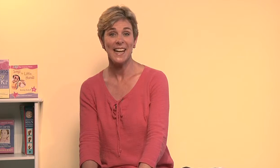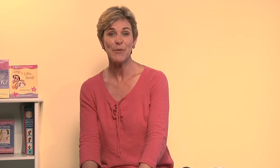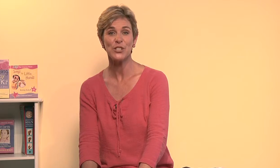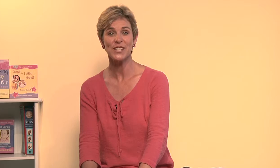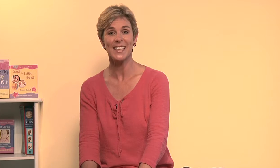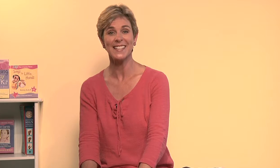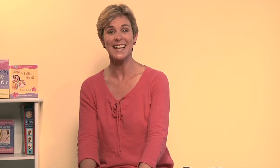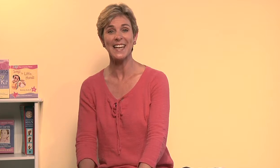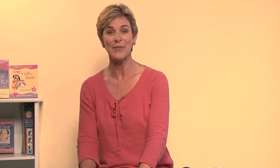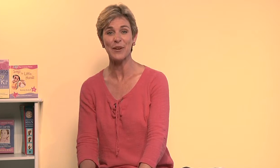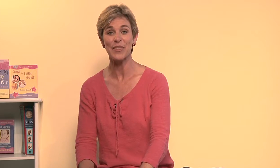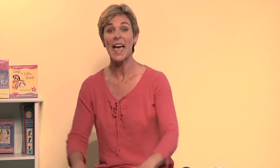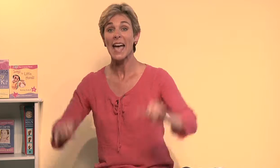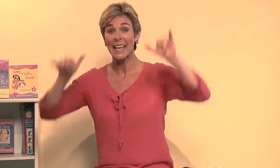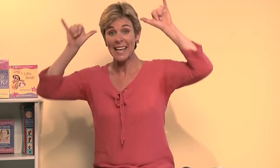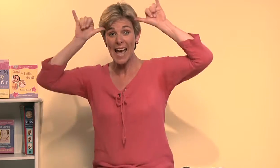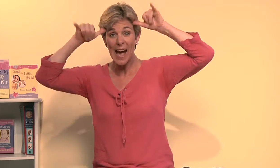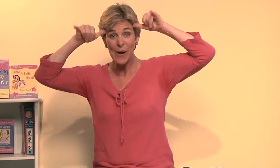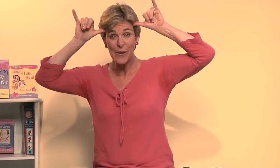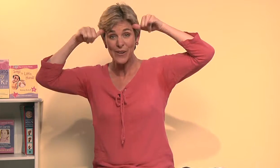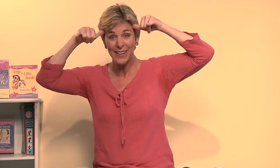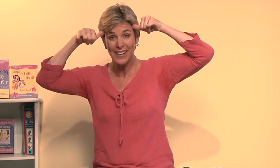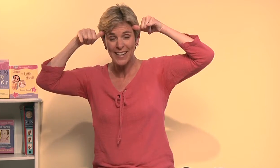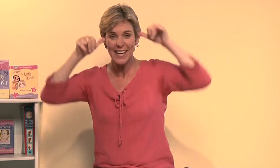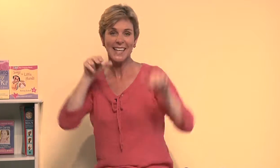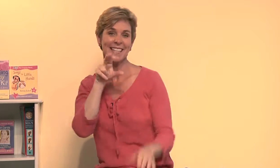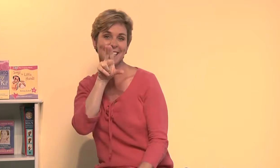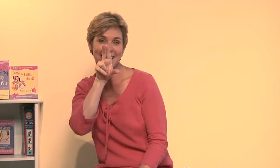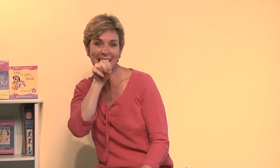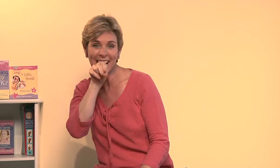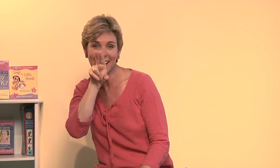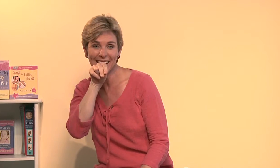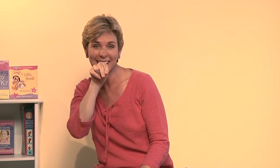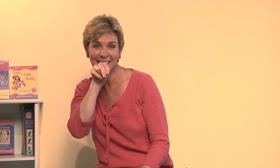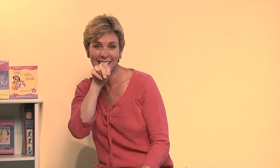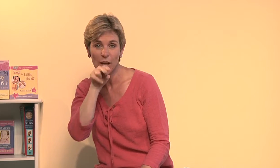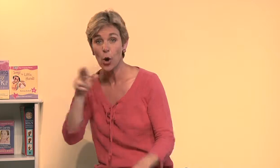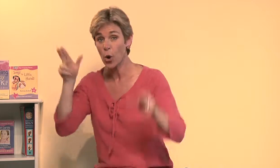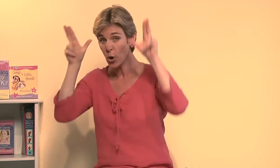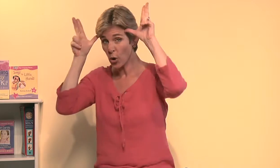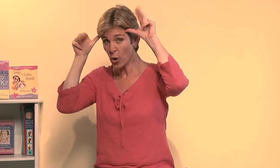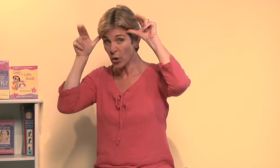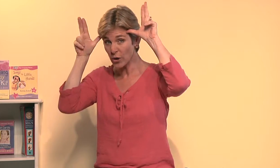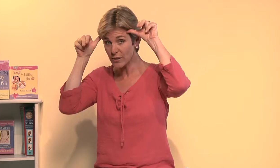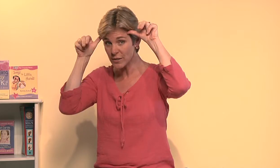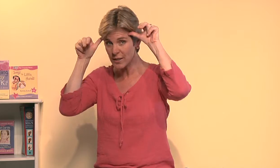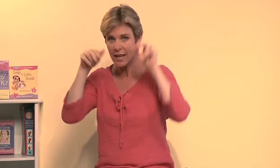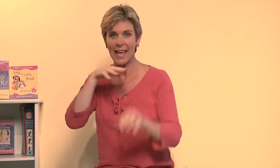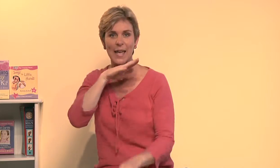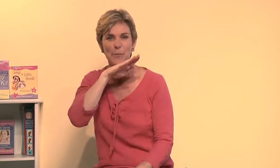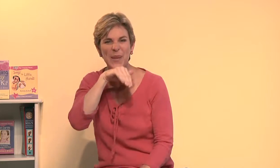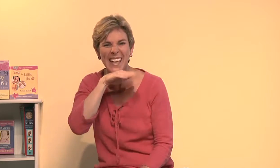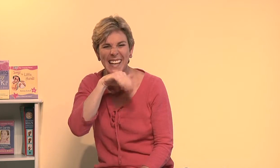we're just going to sign it with cow, duck, horse, and